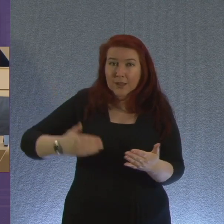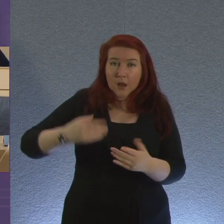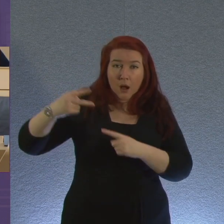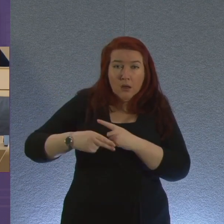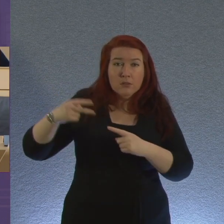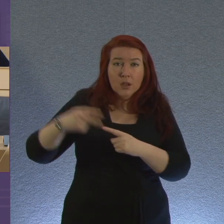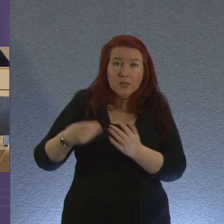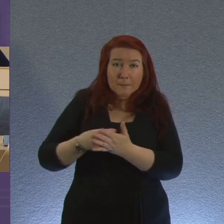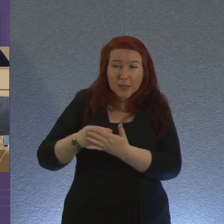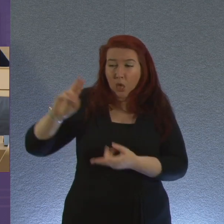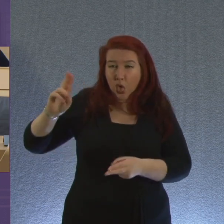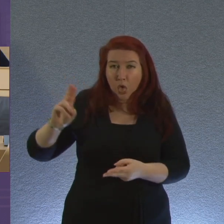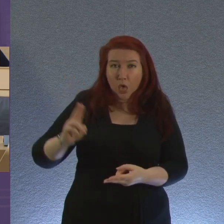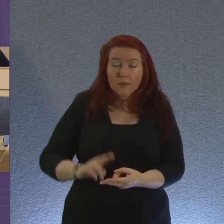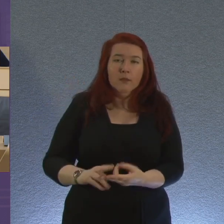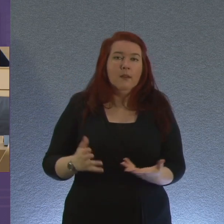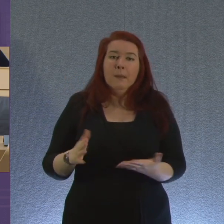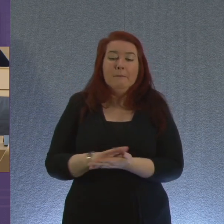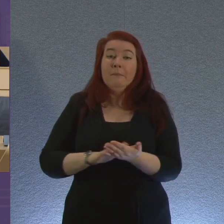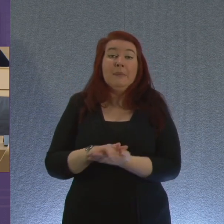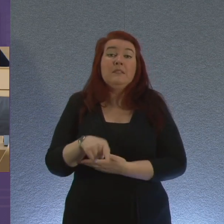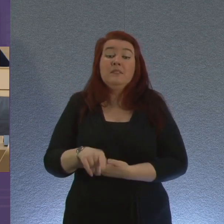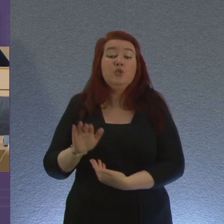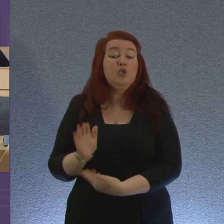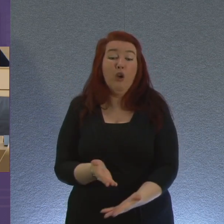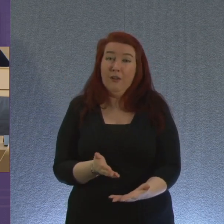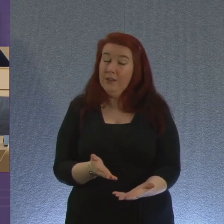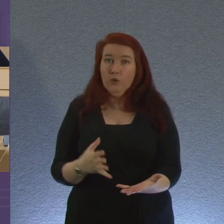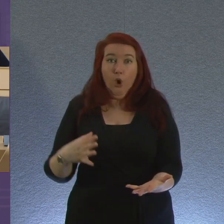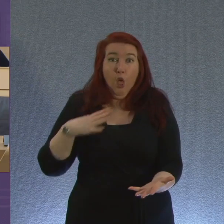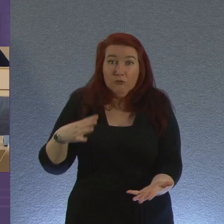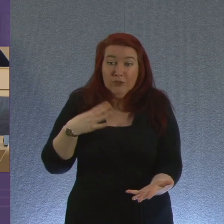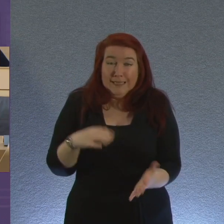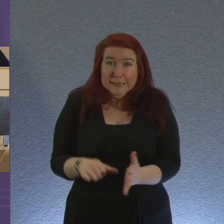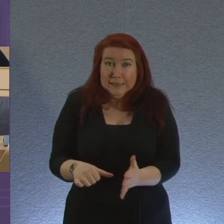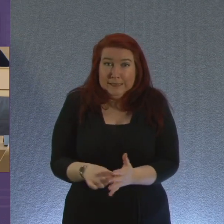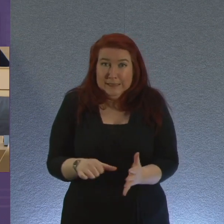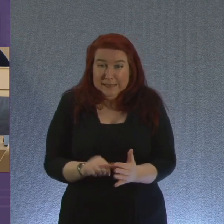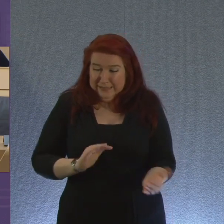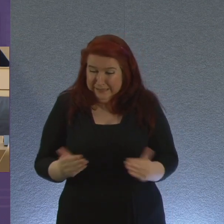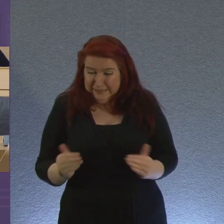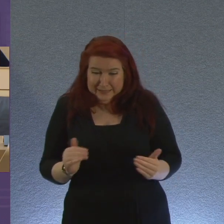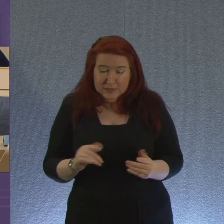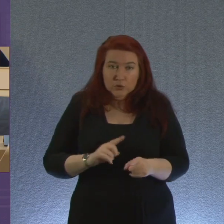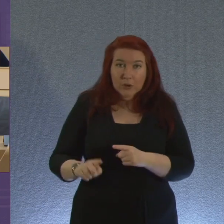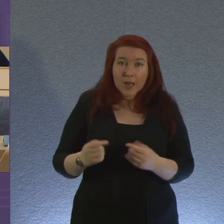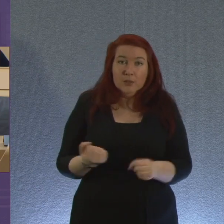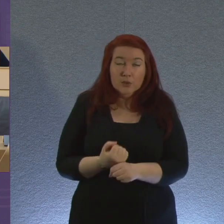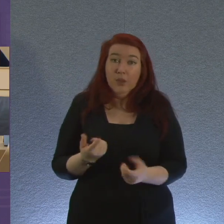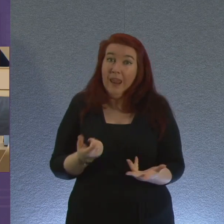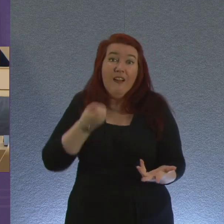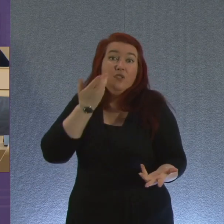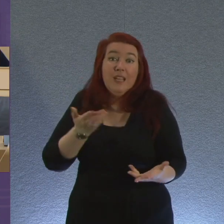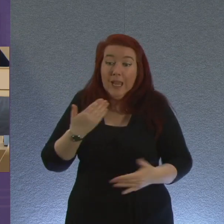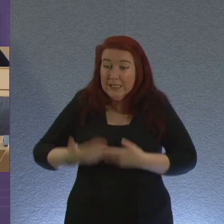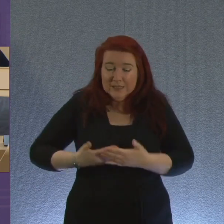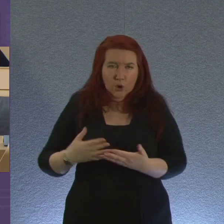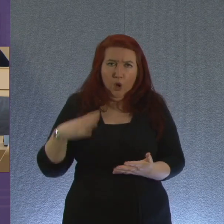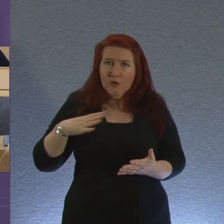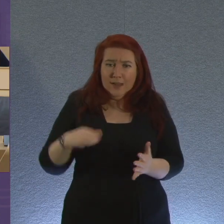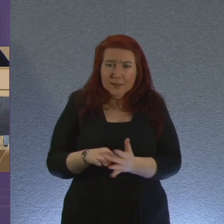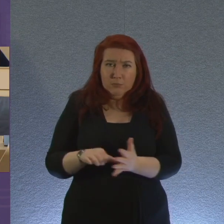austerity that have left some of those services with real difficulties facing up to normal day life, never mind